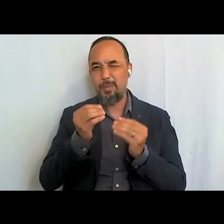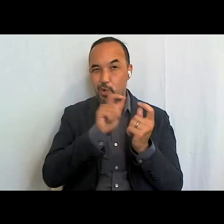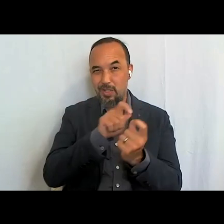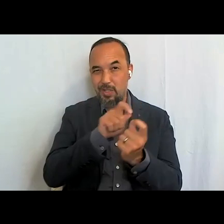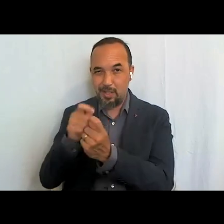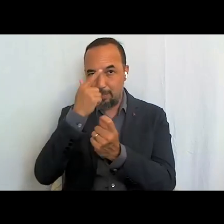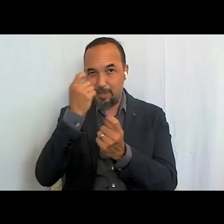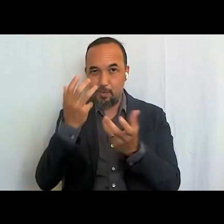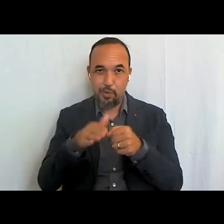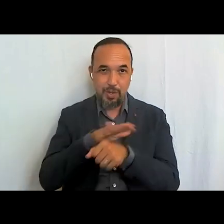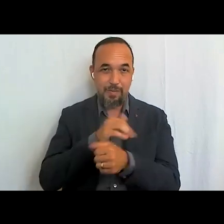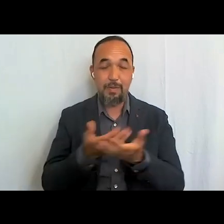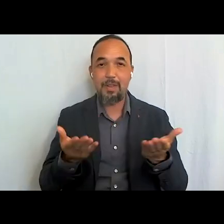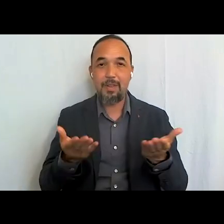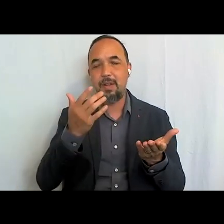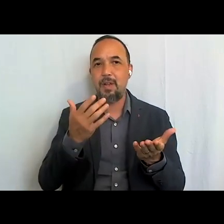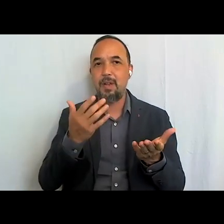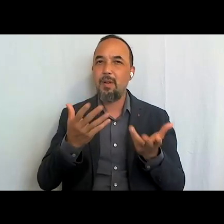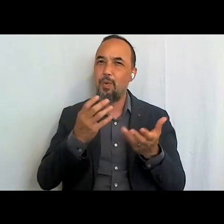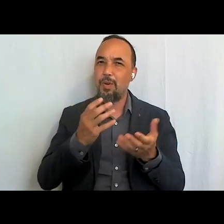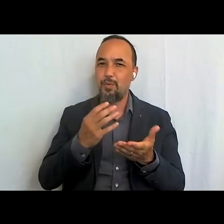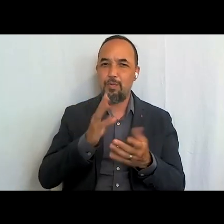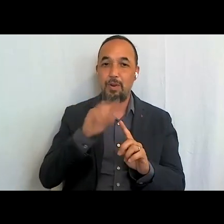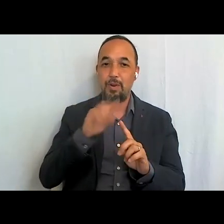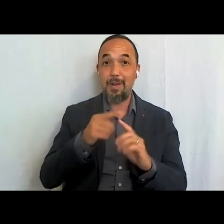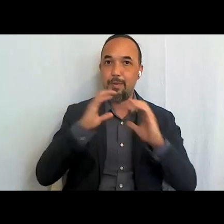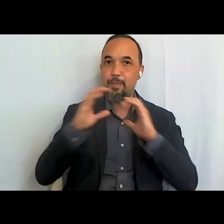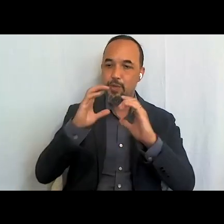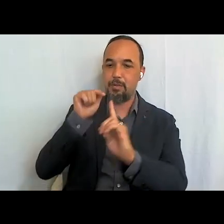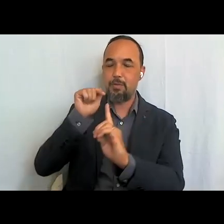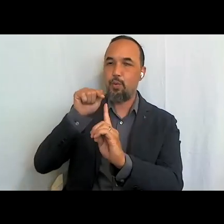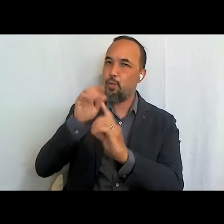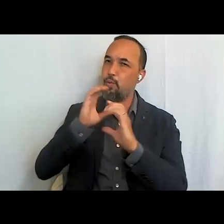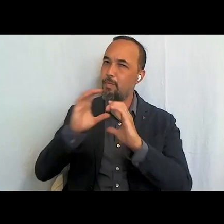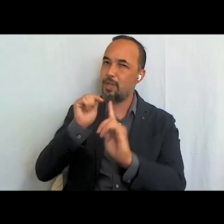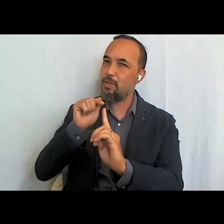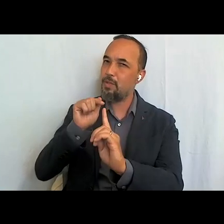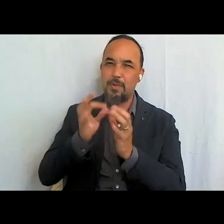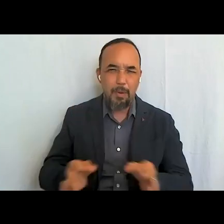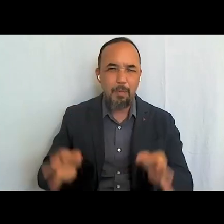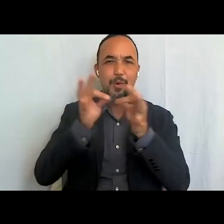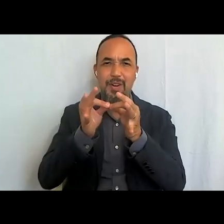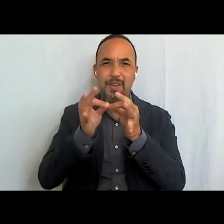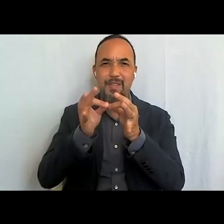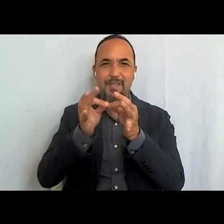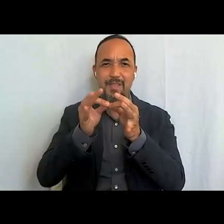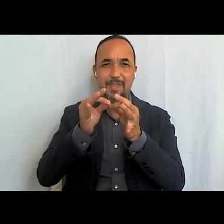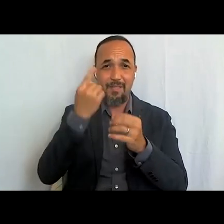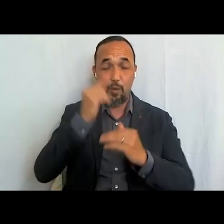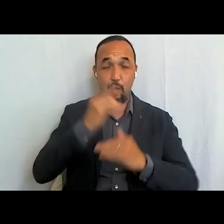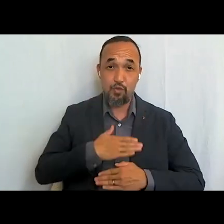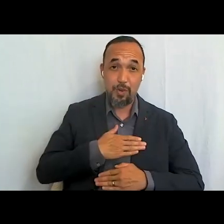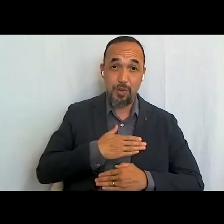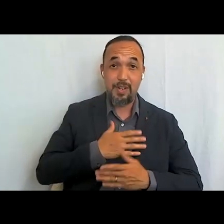We just wanna go over, because communication is key and vital to not only having a great time in GISH, but also potentially